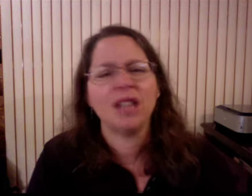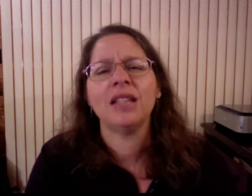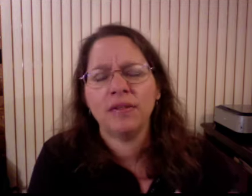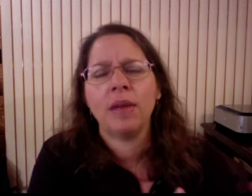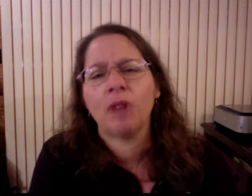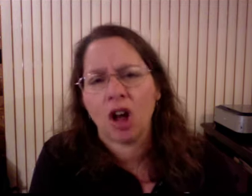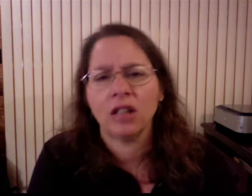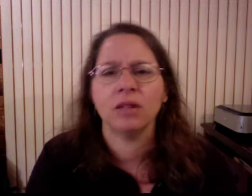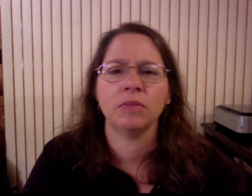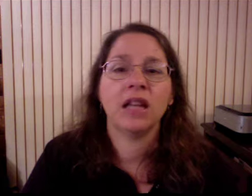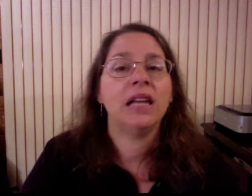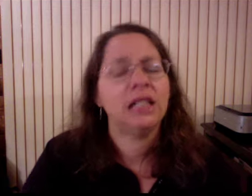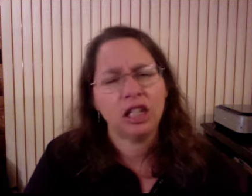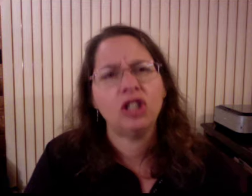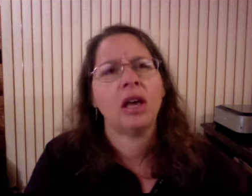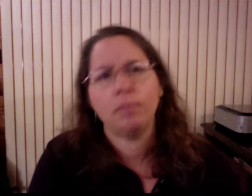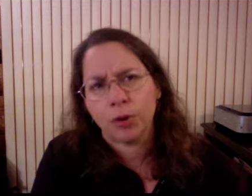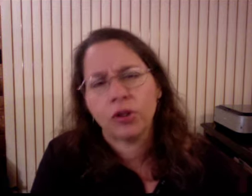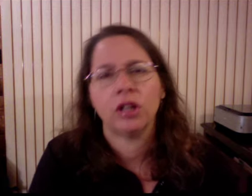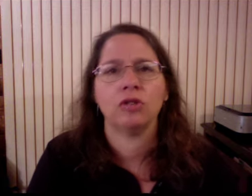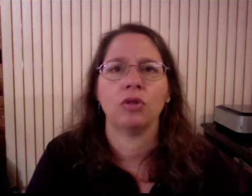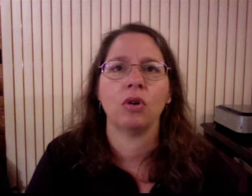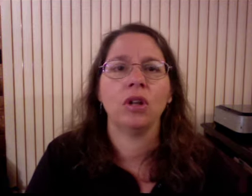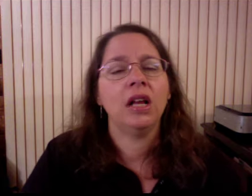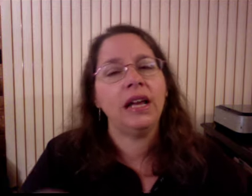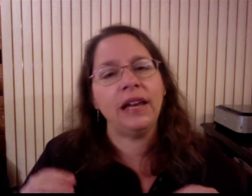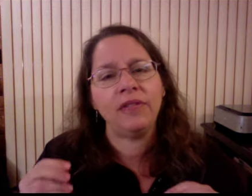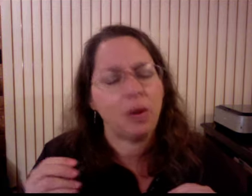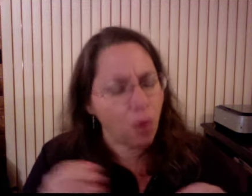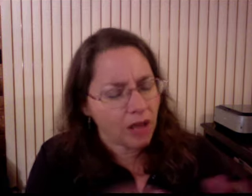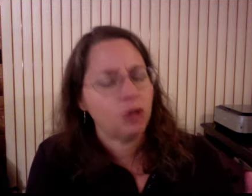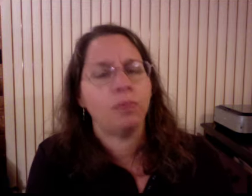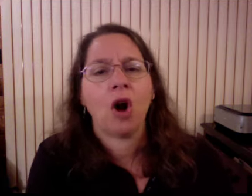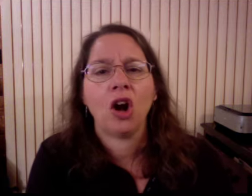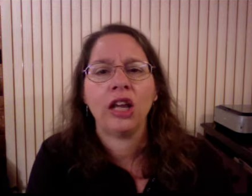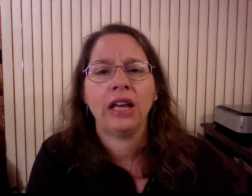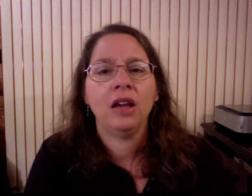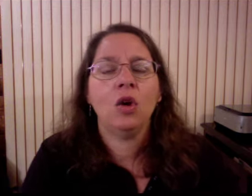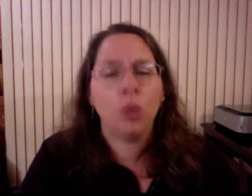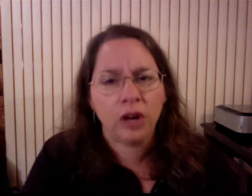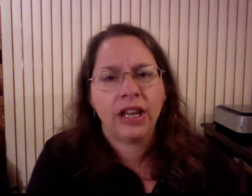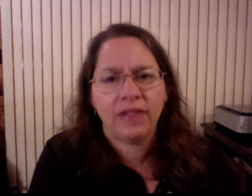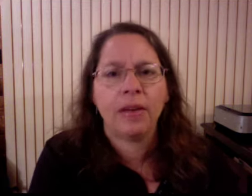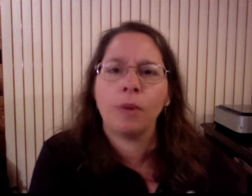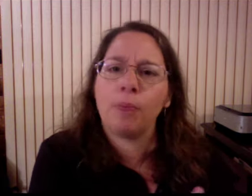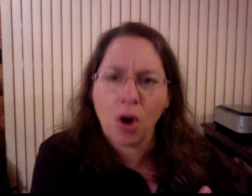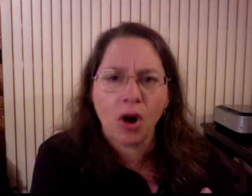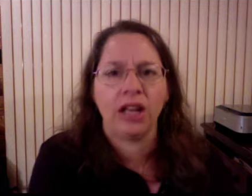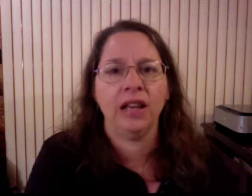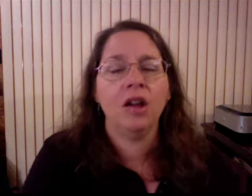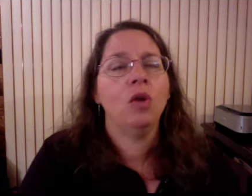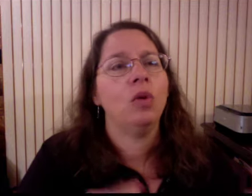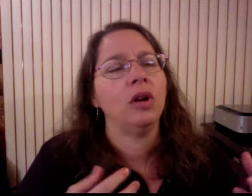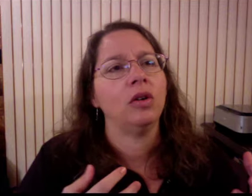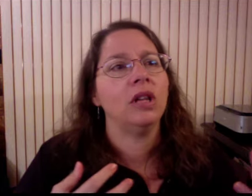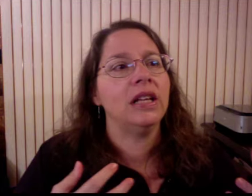give them condoms. Teach them birth control. If they want to party, we'll give them a party. We'll